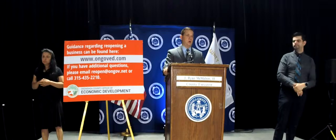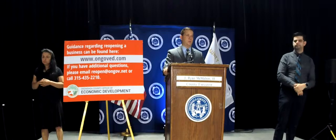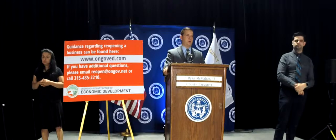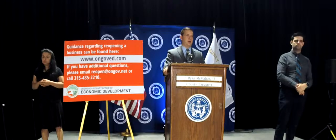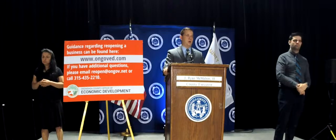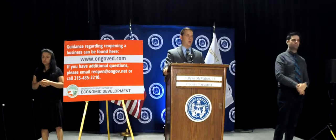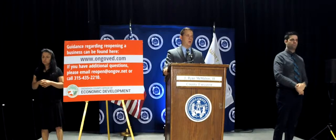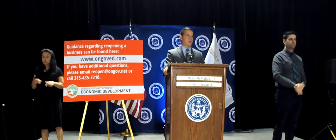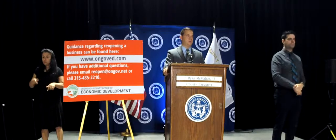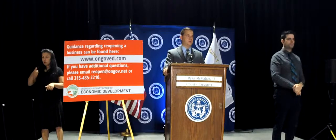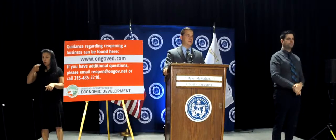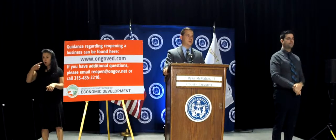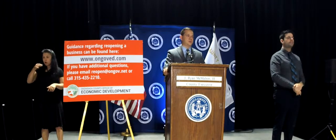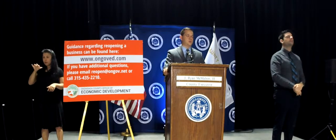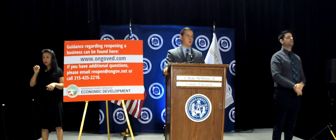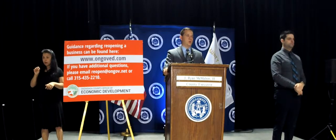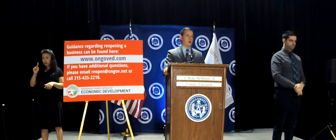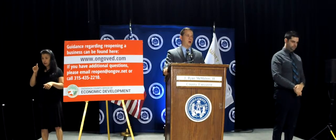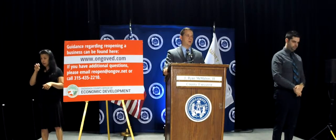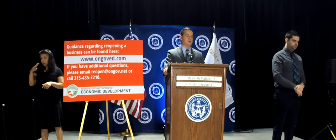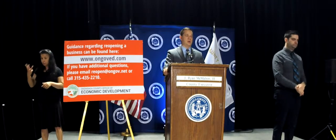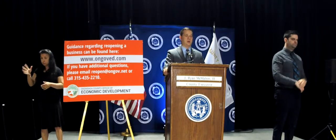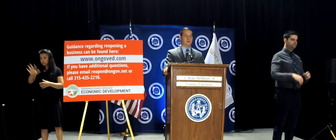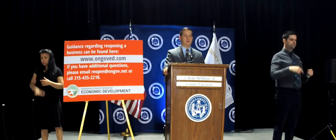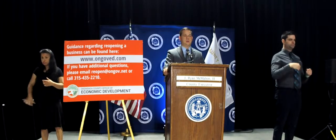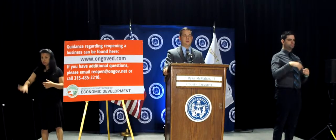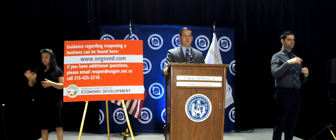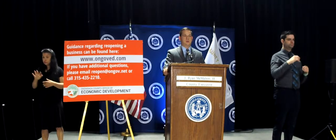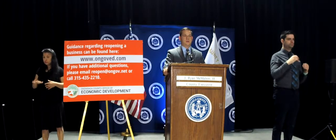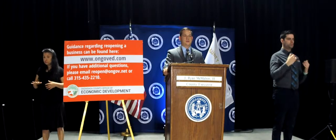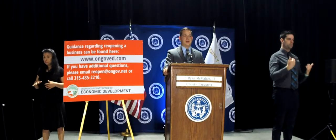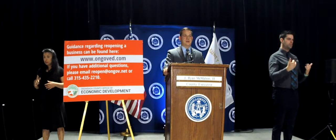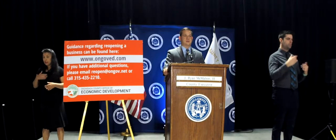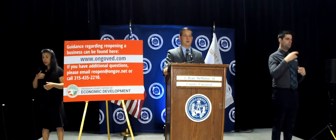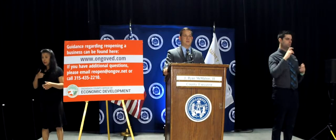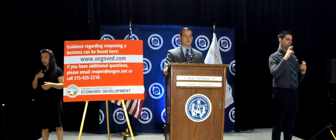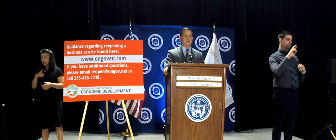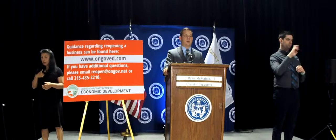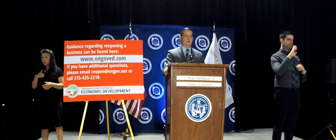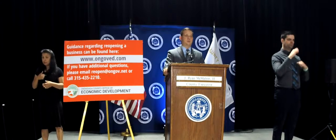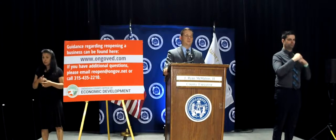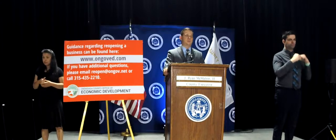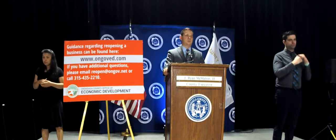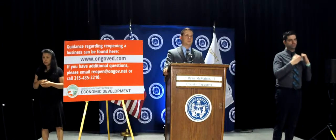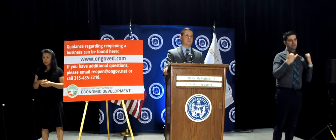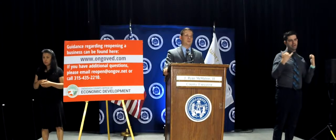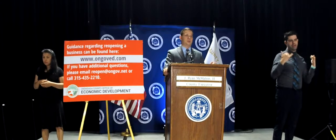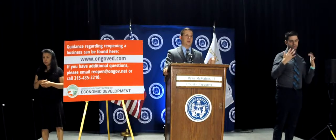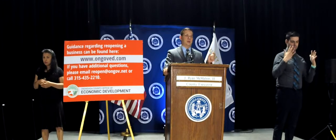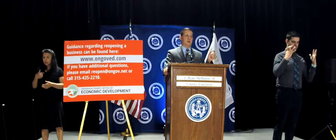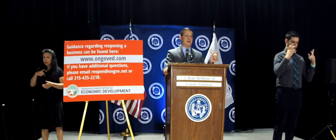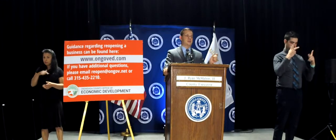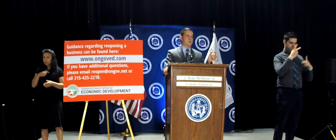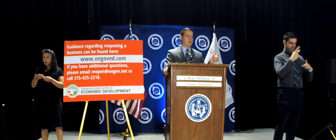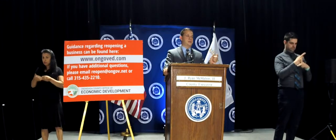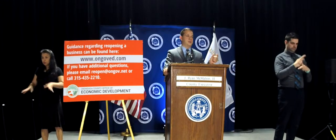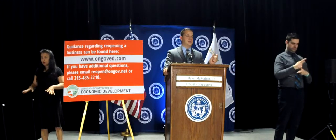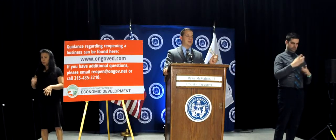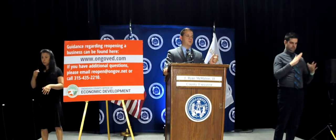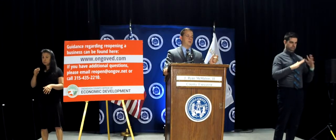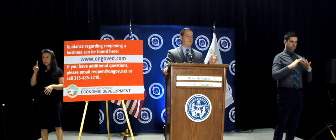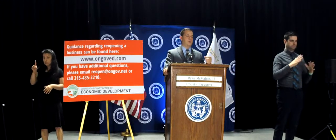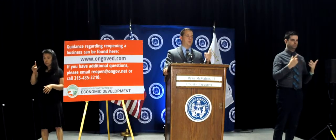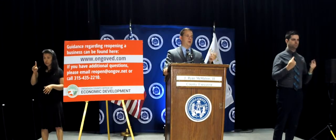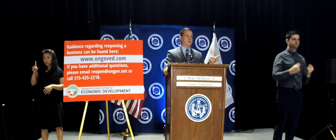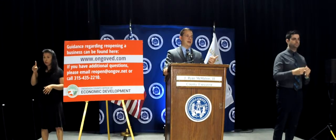$100 million hole essentially is where we are. sales tax payments come in, you get a estimated sales